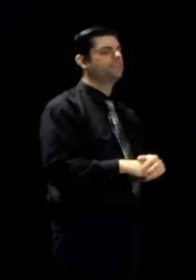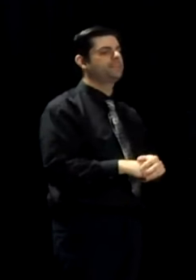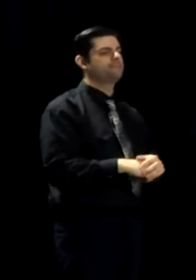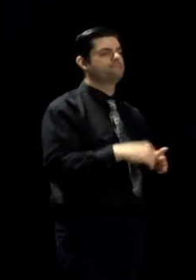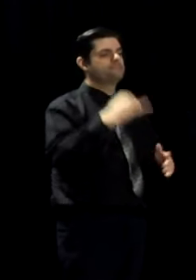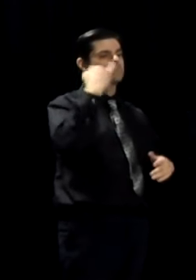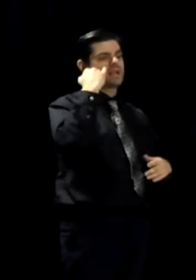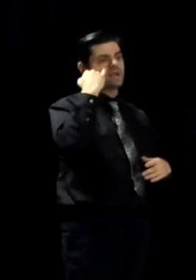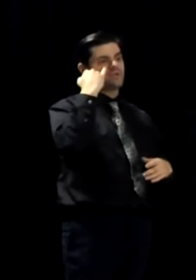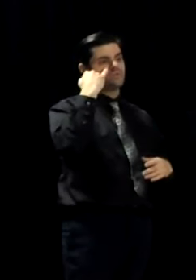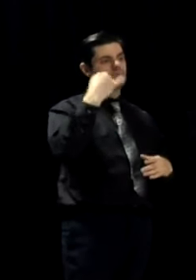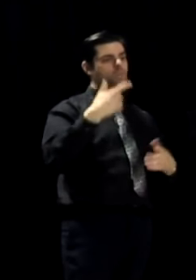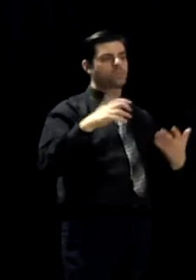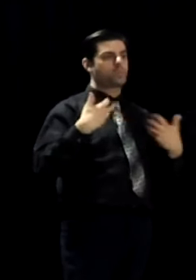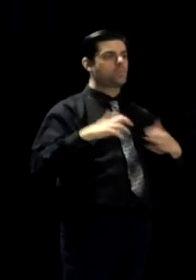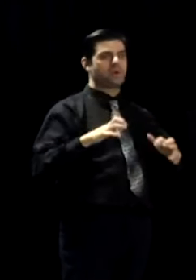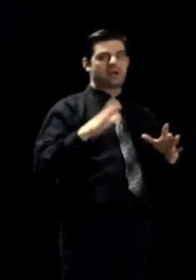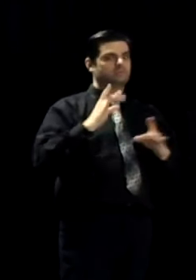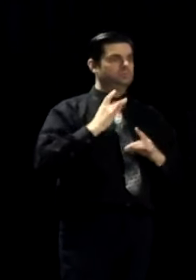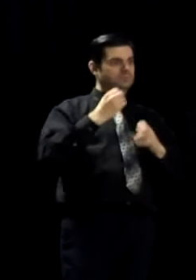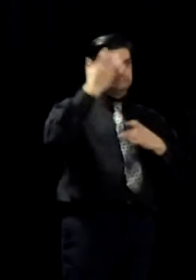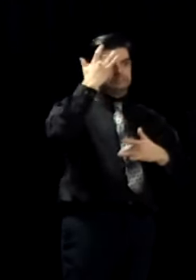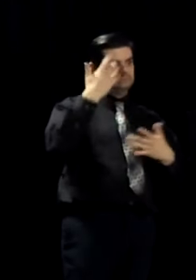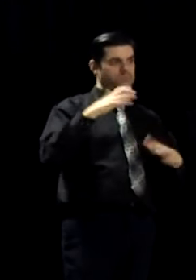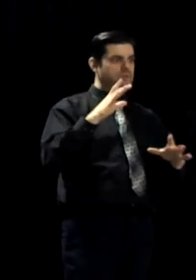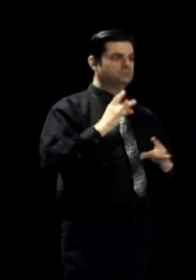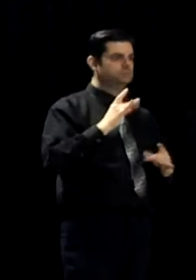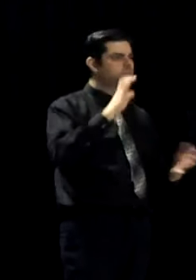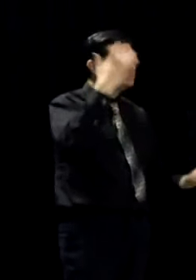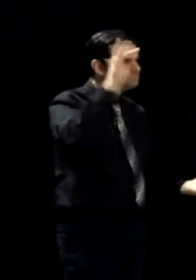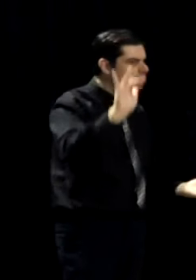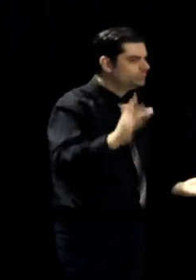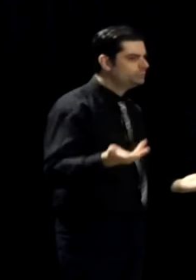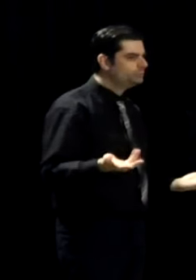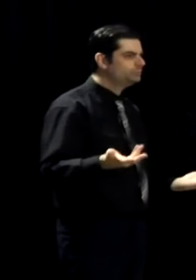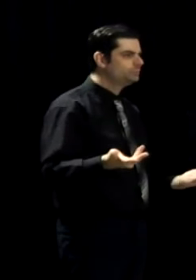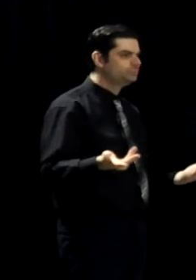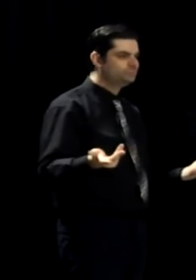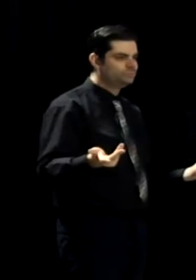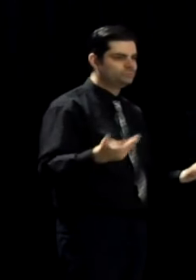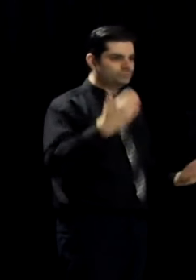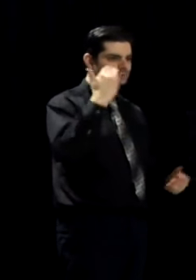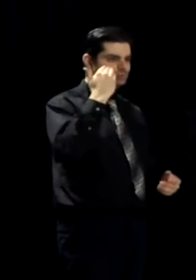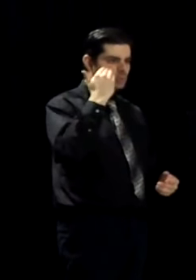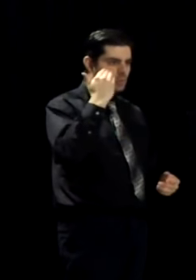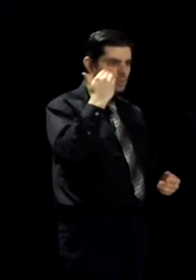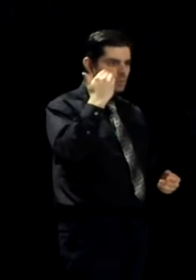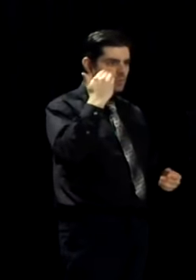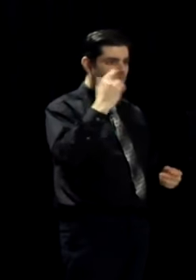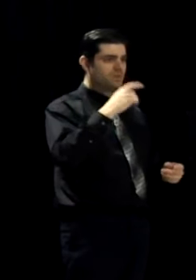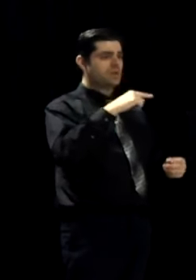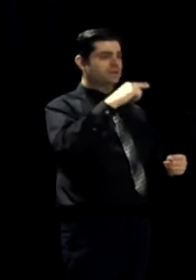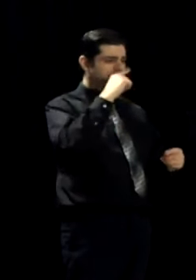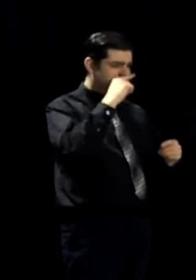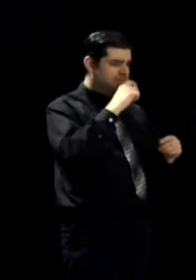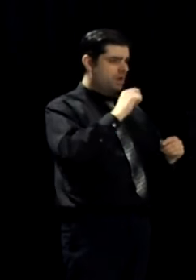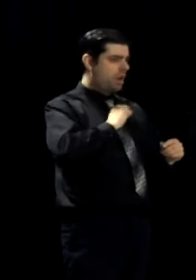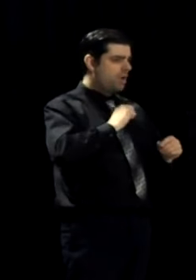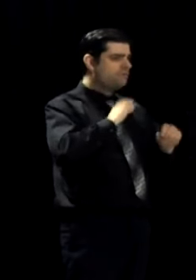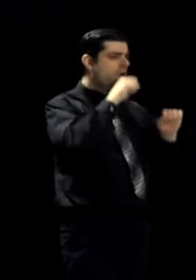don't want to get sick, just be smart. You know this thing can spread through saliva. You sneeze, you cough, it hangs around for a little